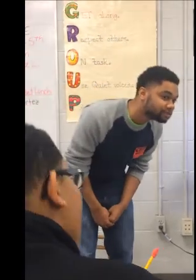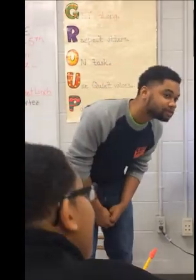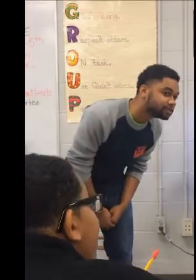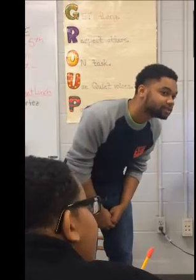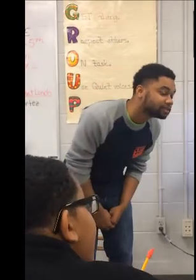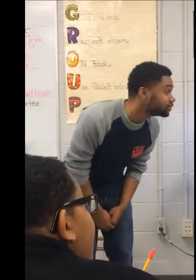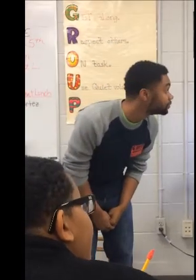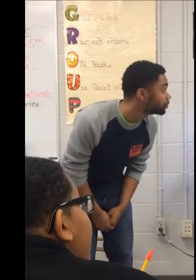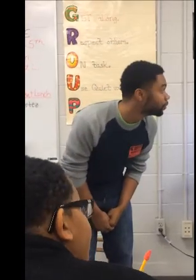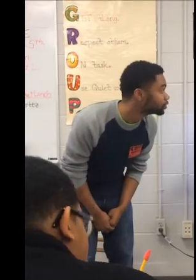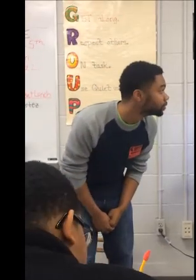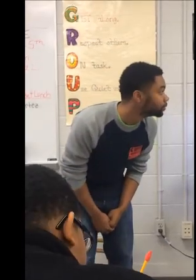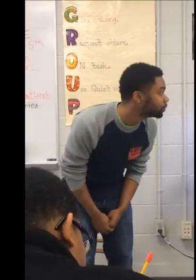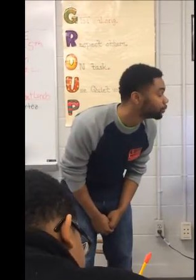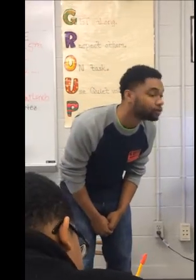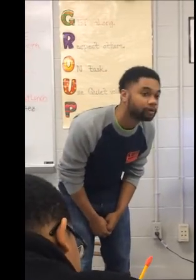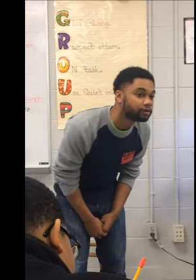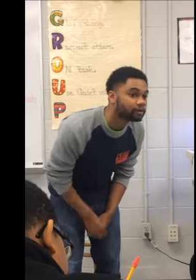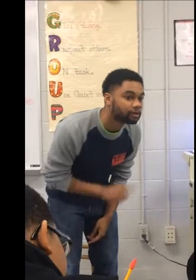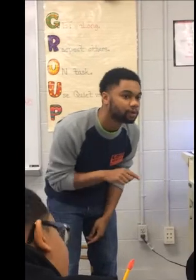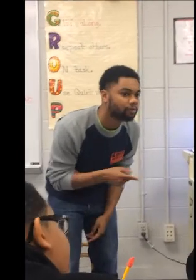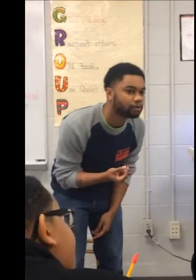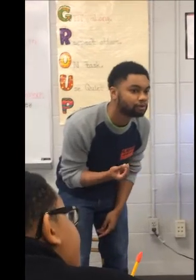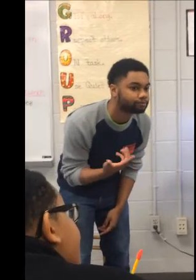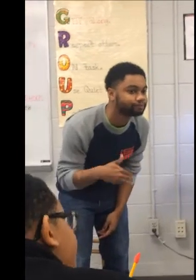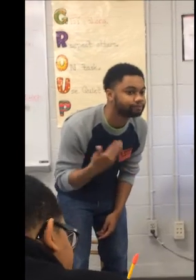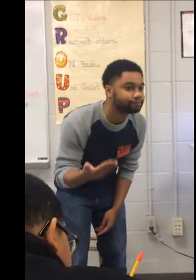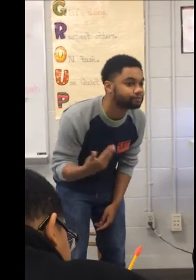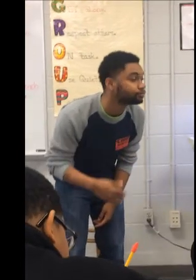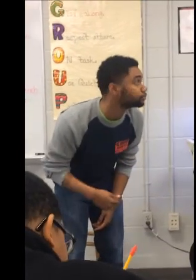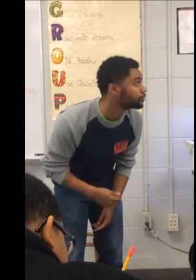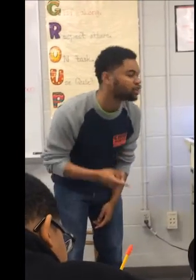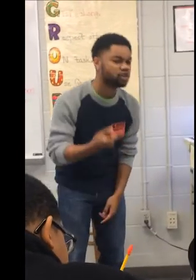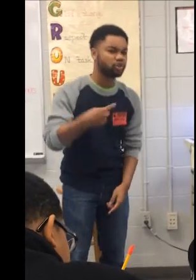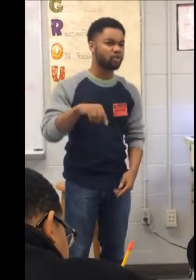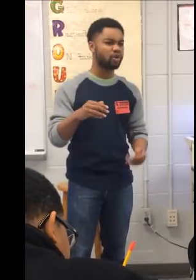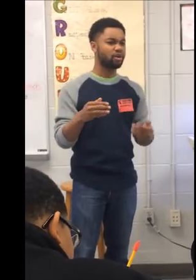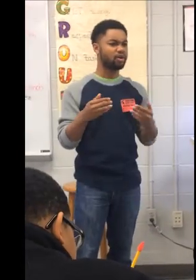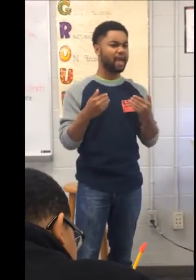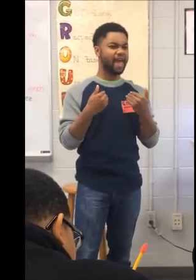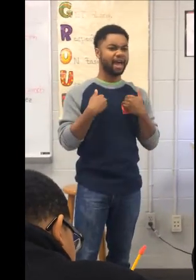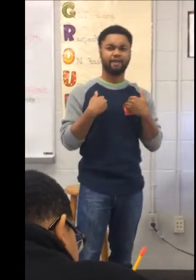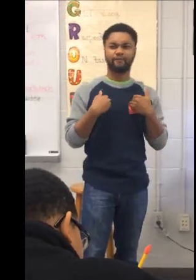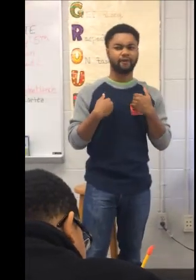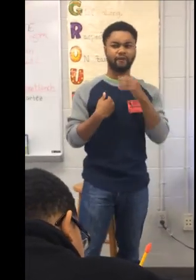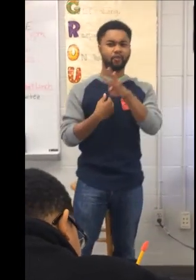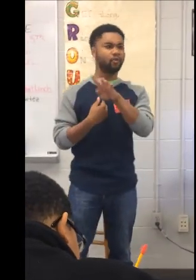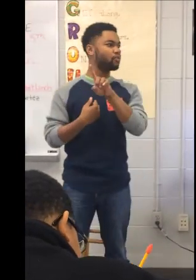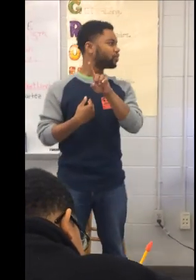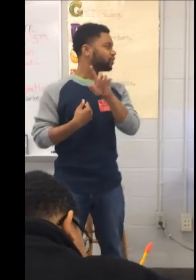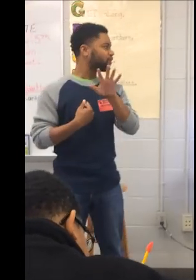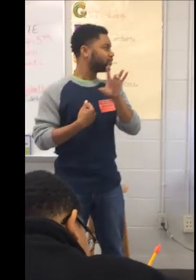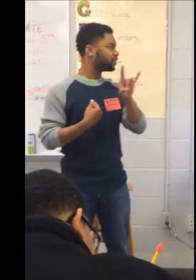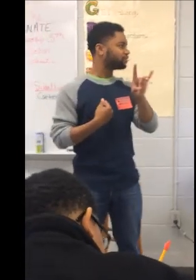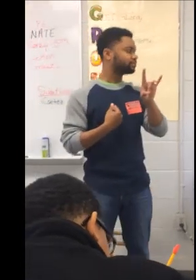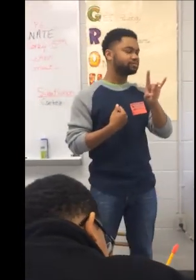I think you gave me the wrong number. Did y'all all get 4,158? Okay, we'll keep going. All right, what do I do